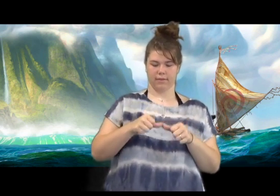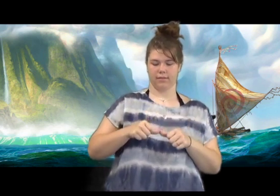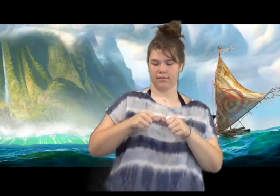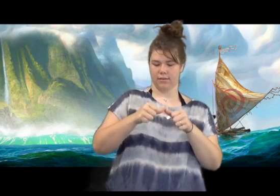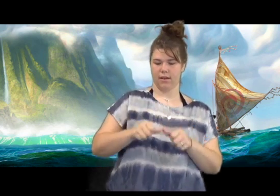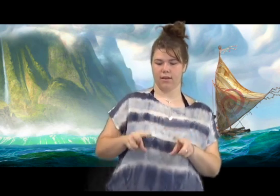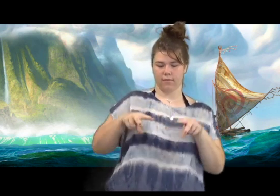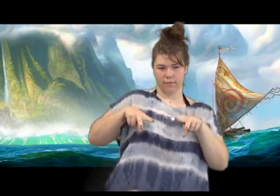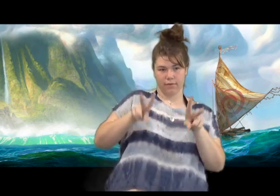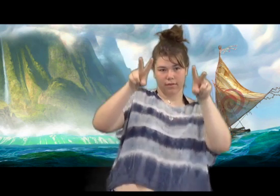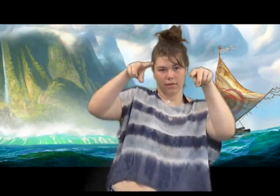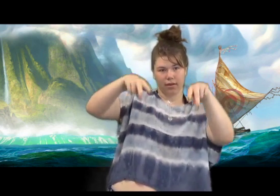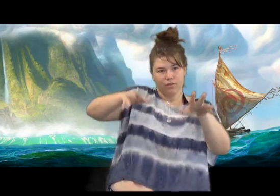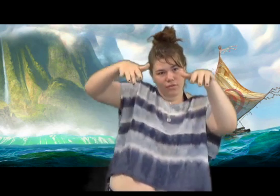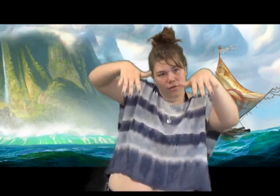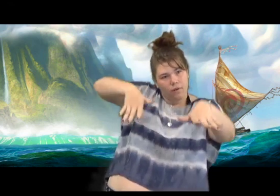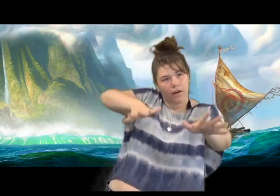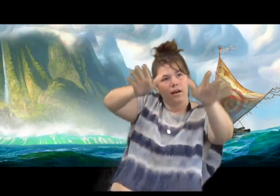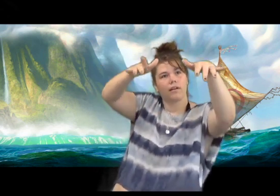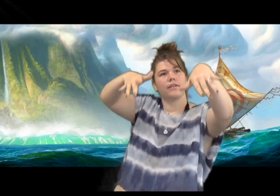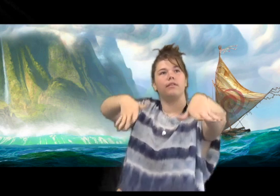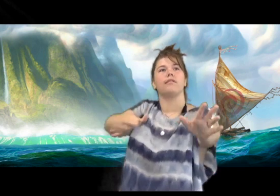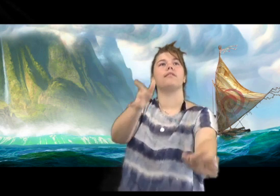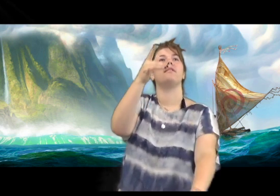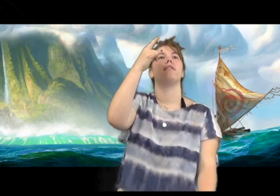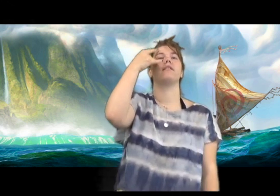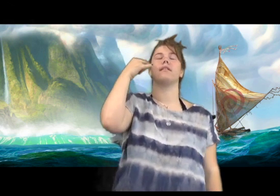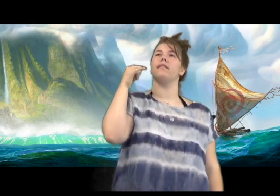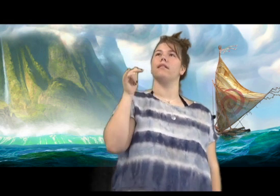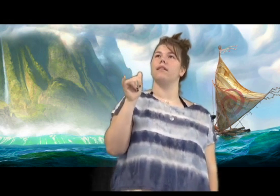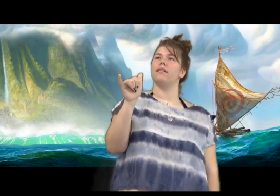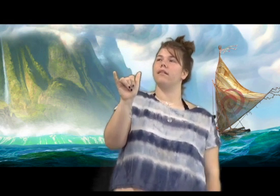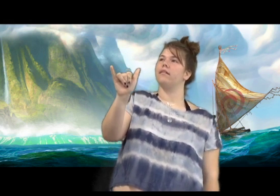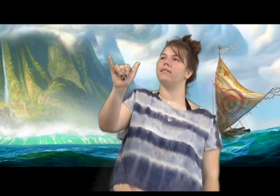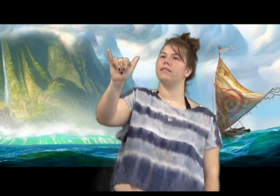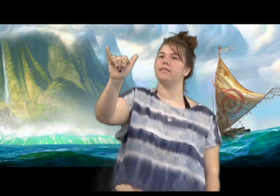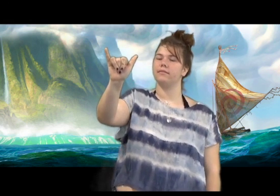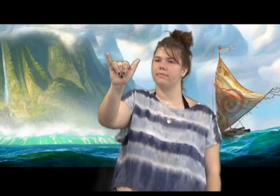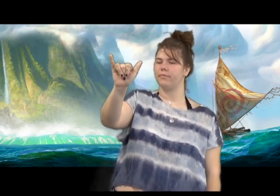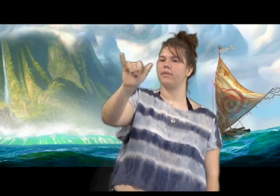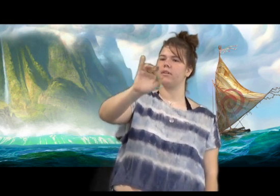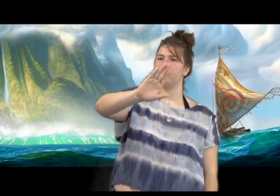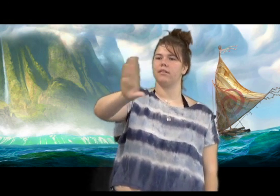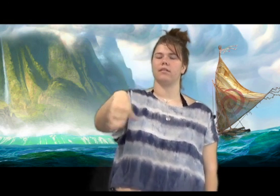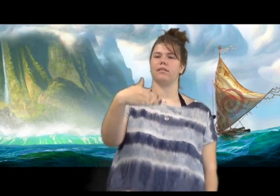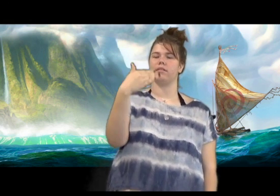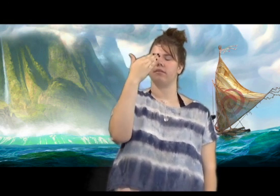been staring at the edge of the water long as I can remember, never